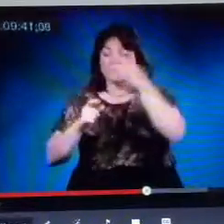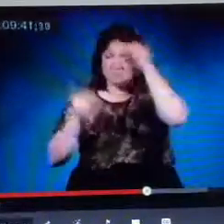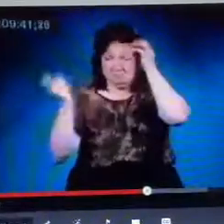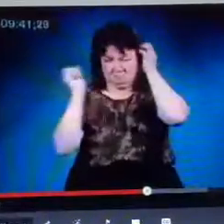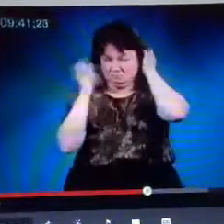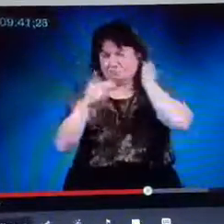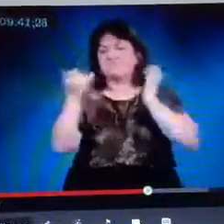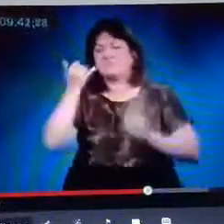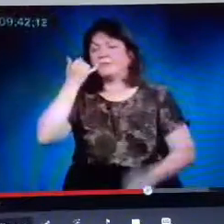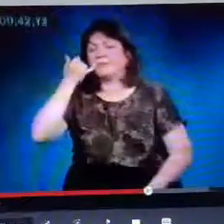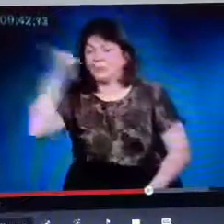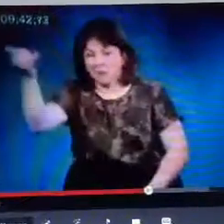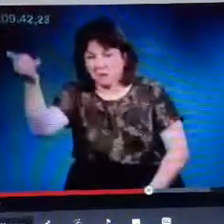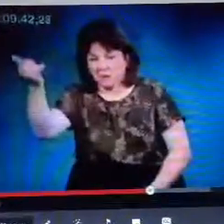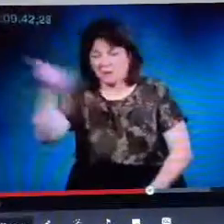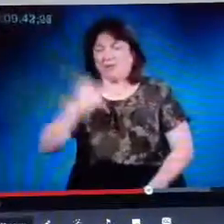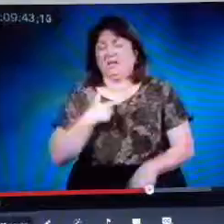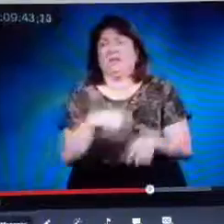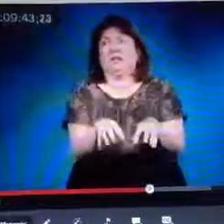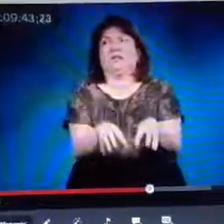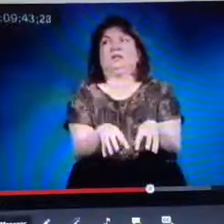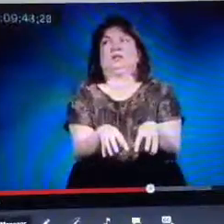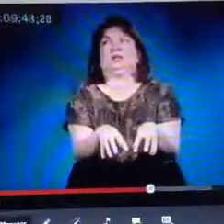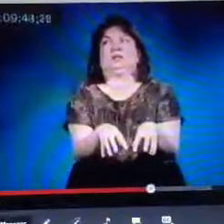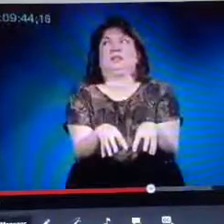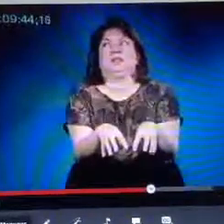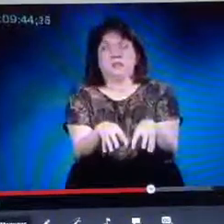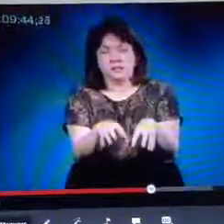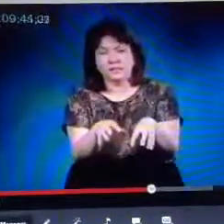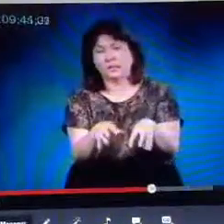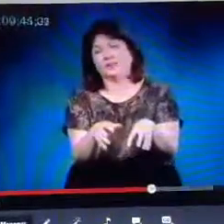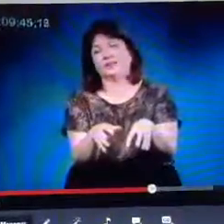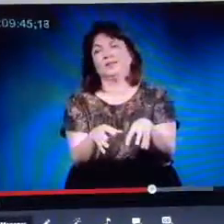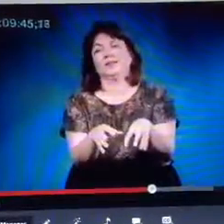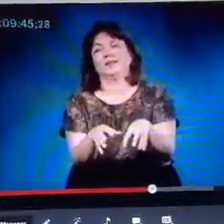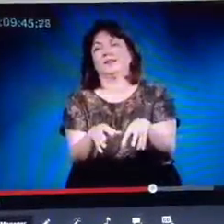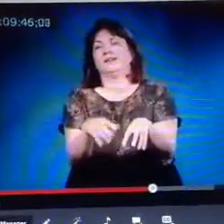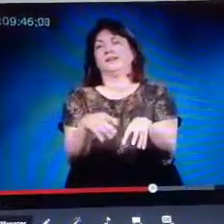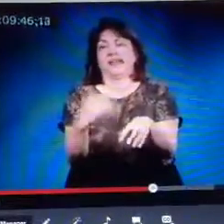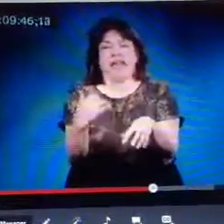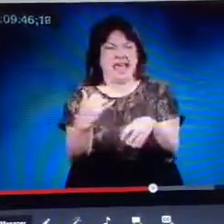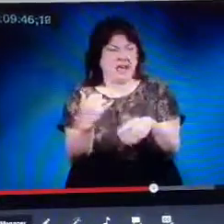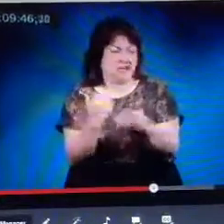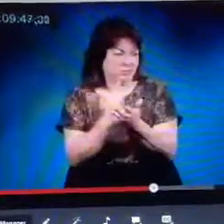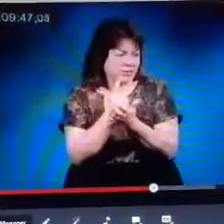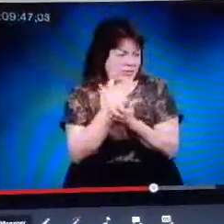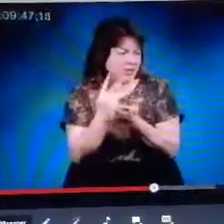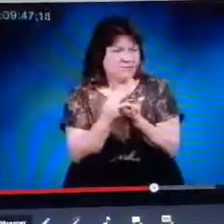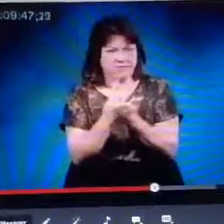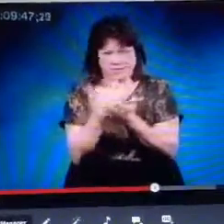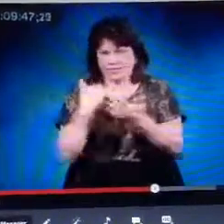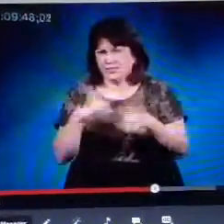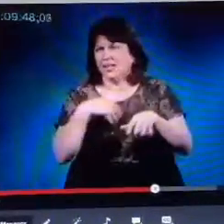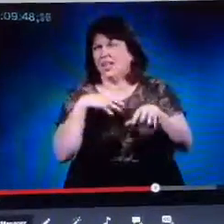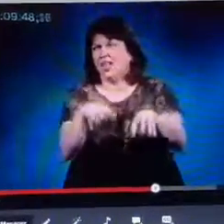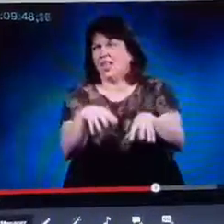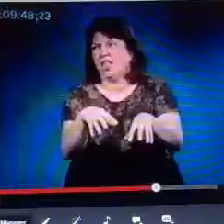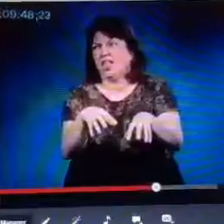to see how we could take care of it? So they called. My friend called, and I'm sitting there with my hands in my water 3 or